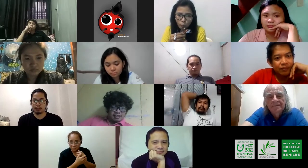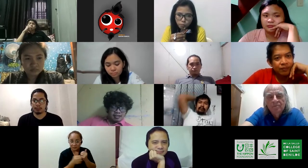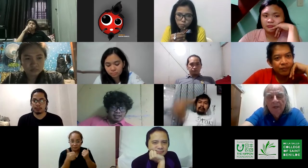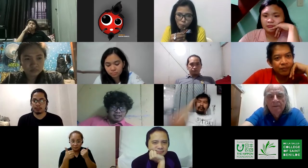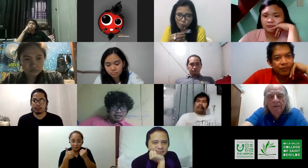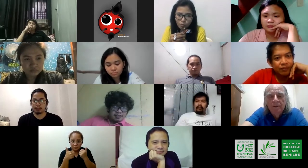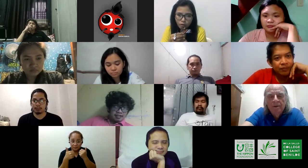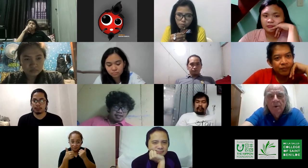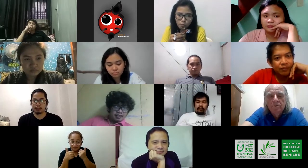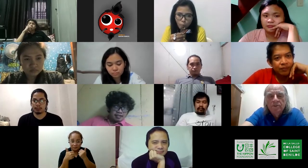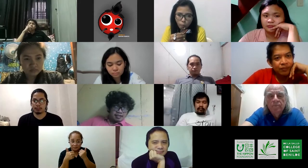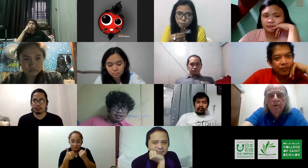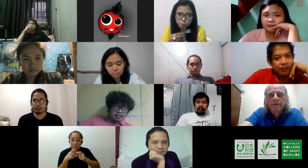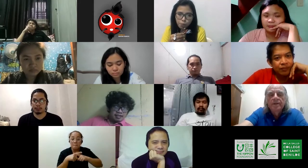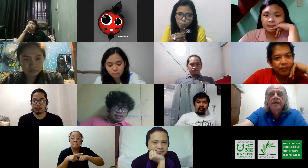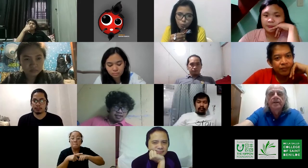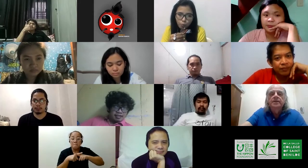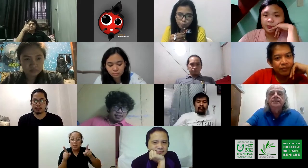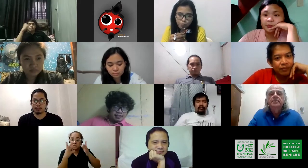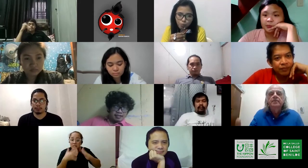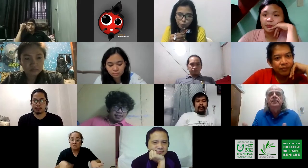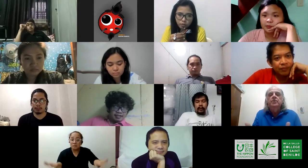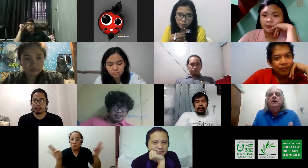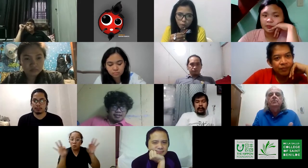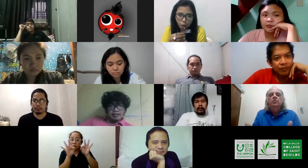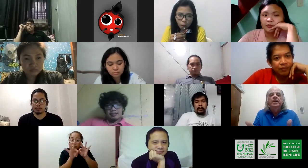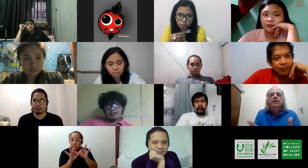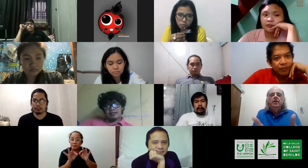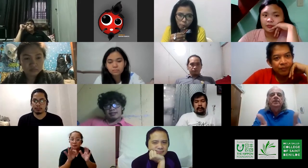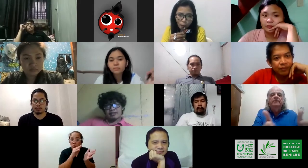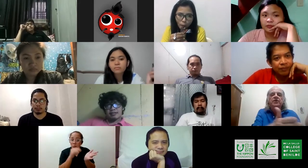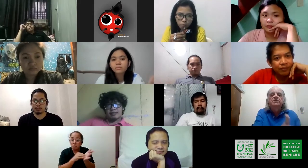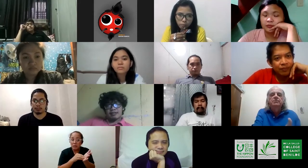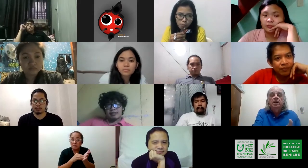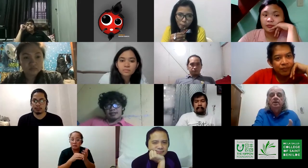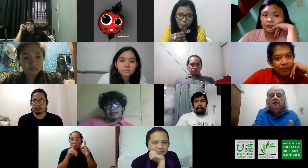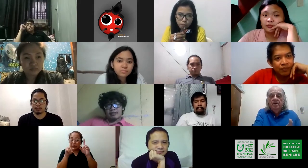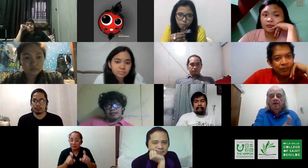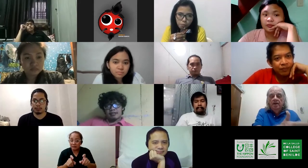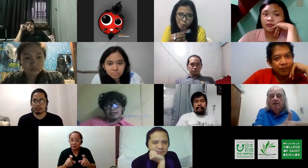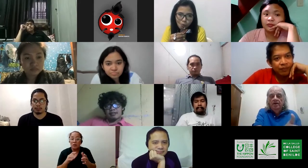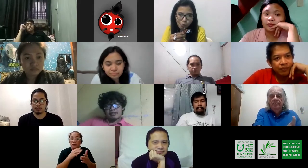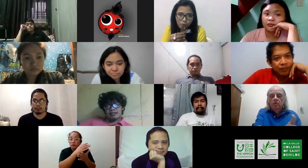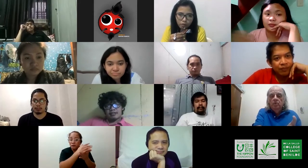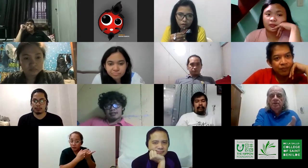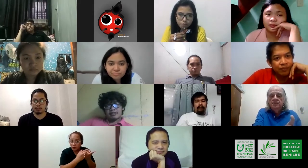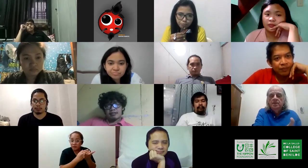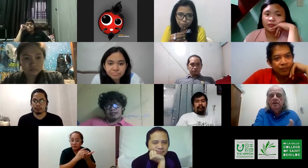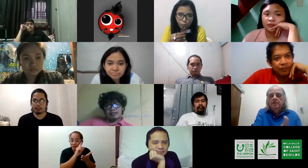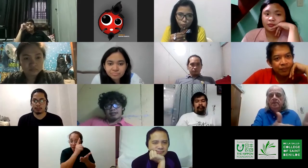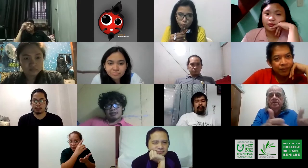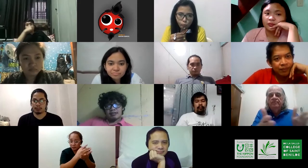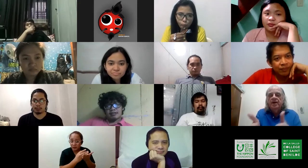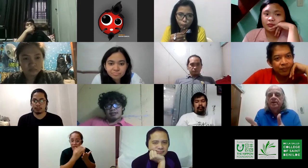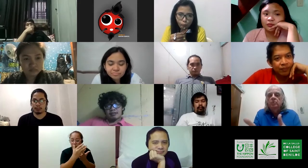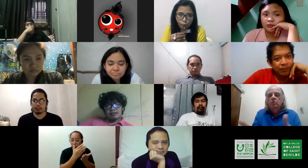But, you know, the most important thing is that the midterm will be on the first part of the course, and then the final will